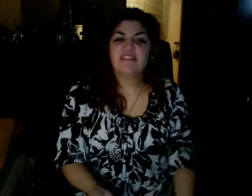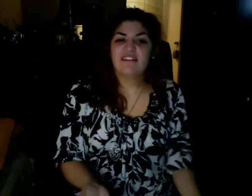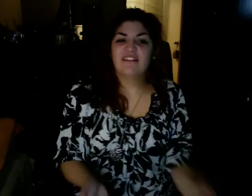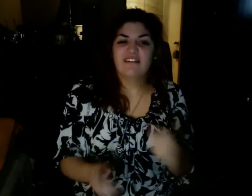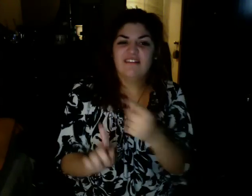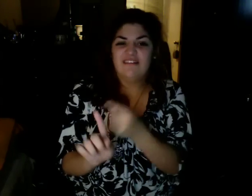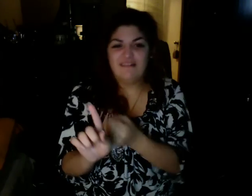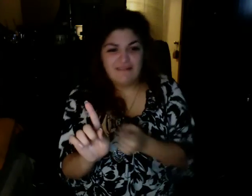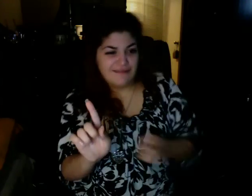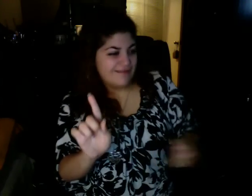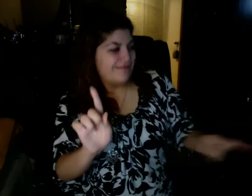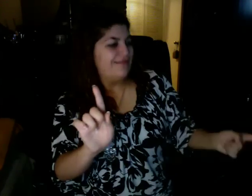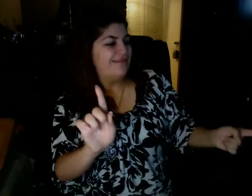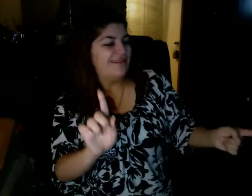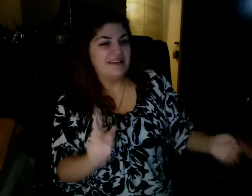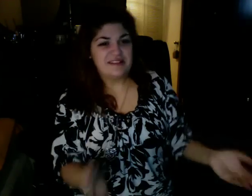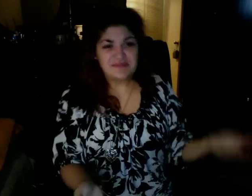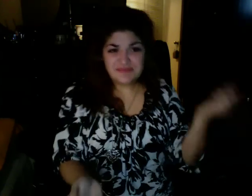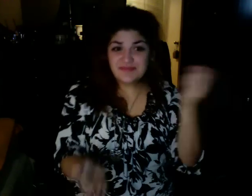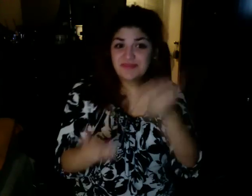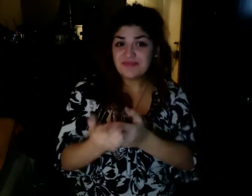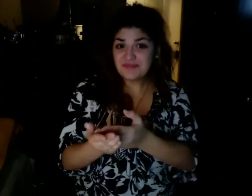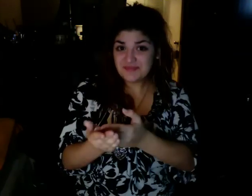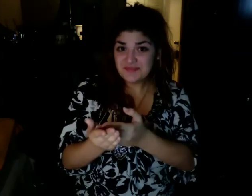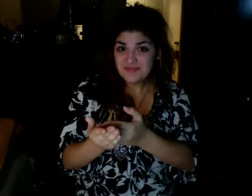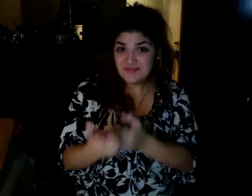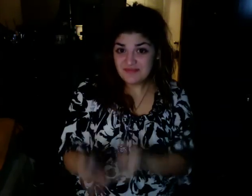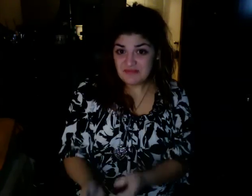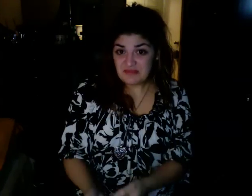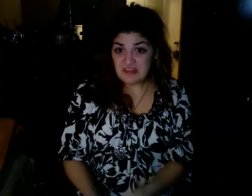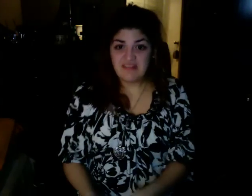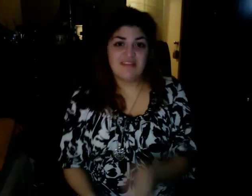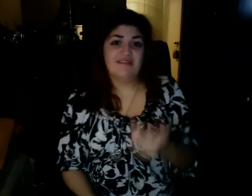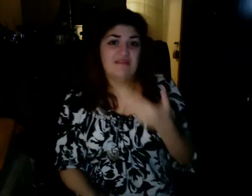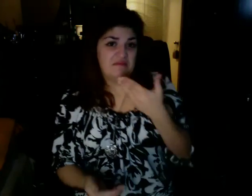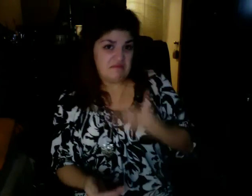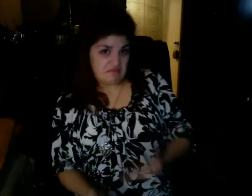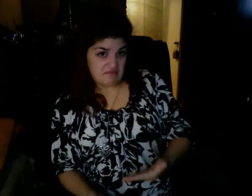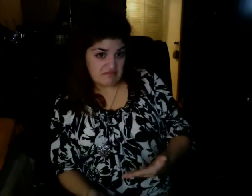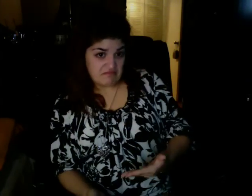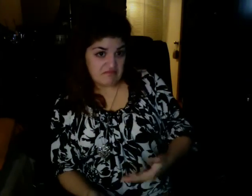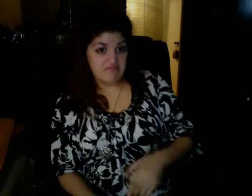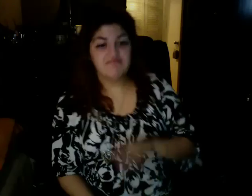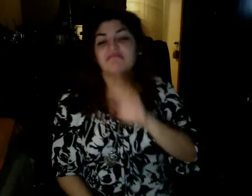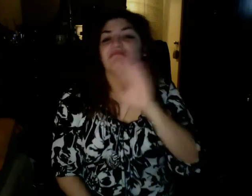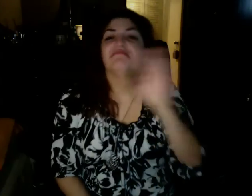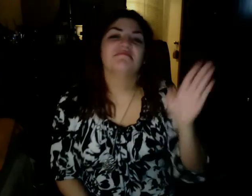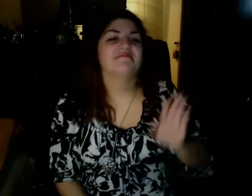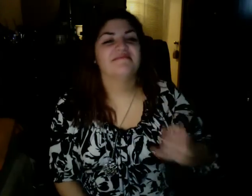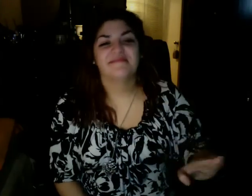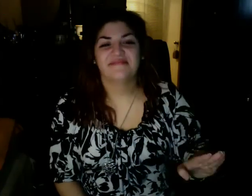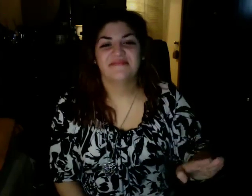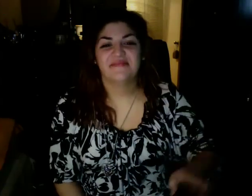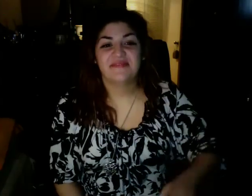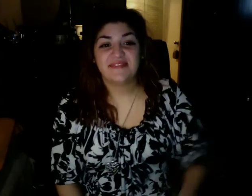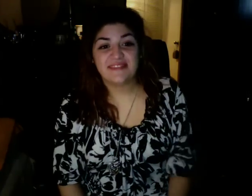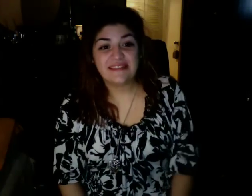has tripled its share price. Making obscene profits. They're asking it's better than expected earnings. One of them is at the end. There's a lot of really wealthy